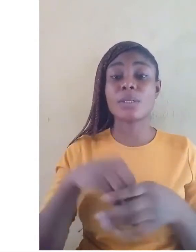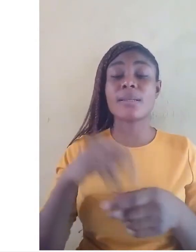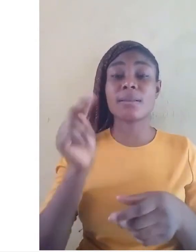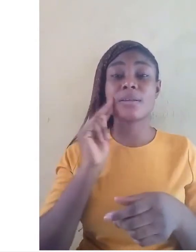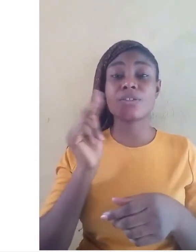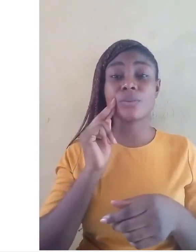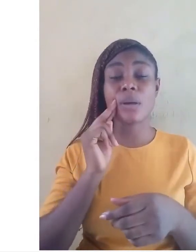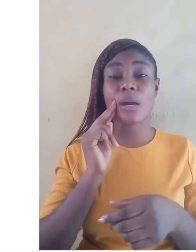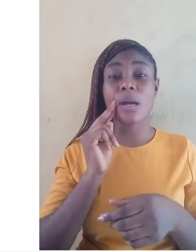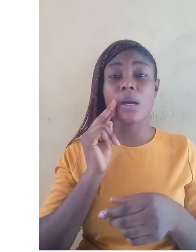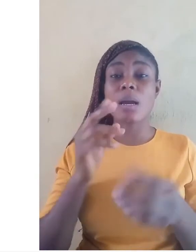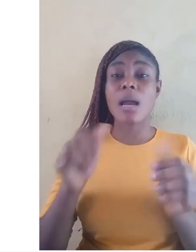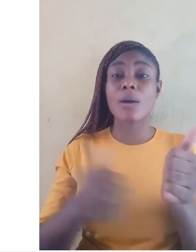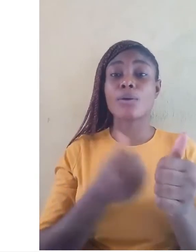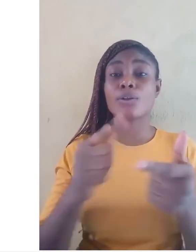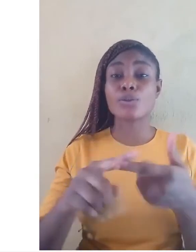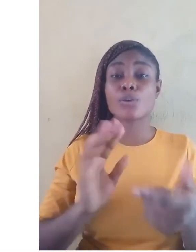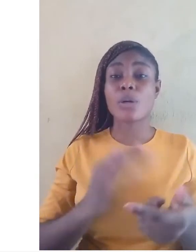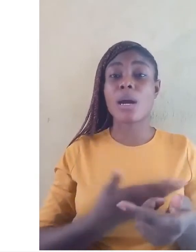our studies,